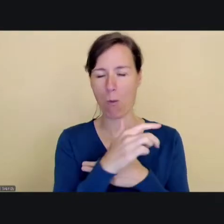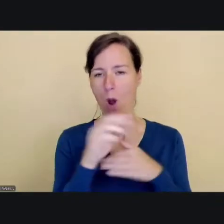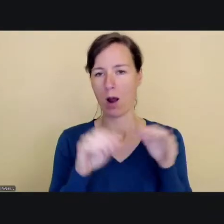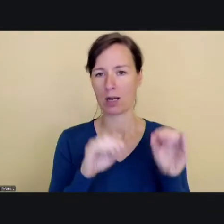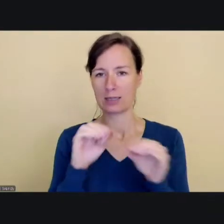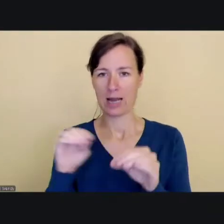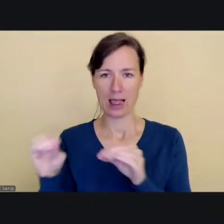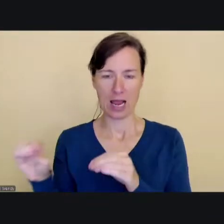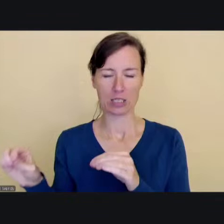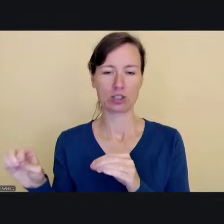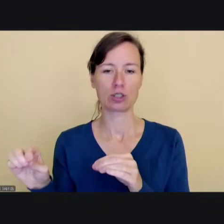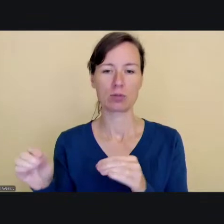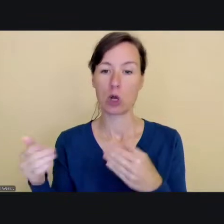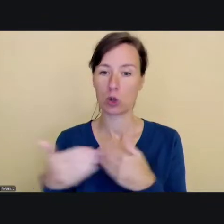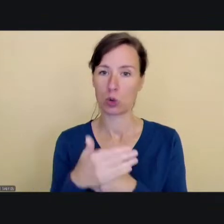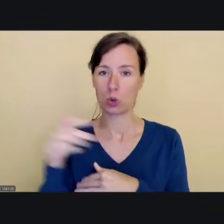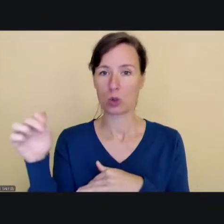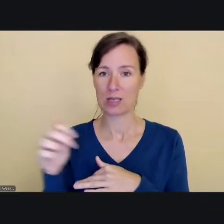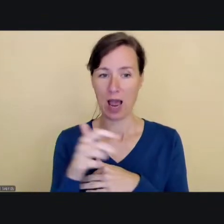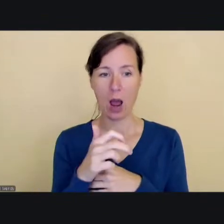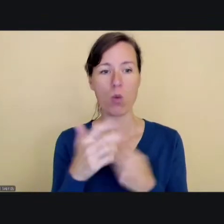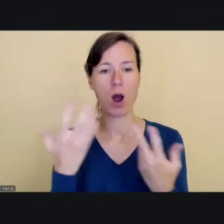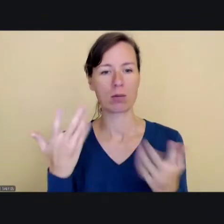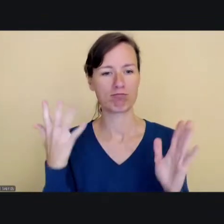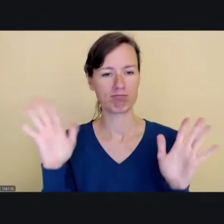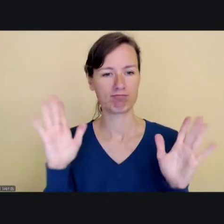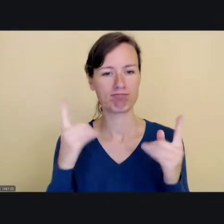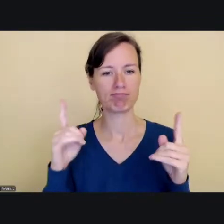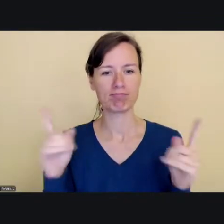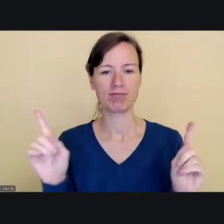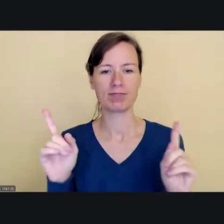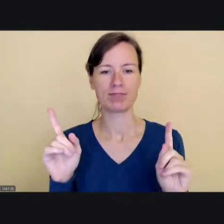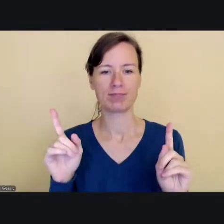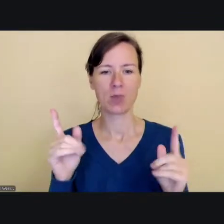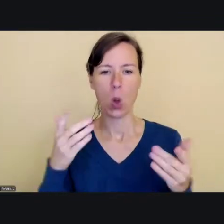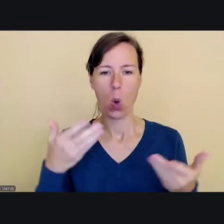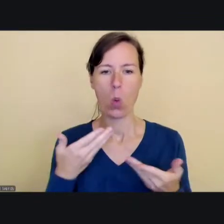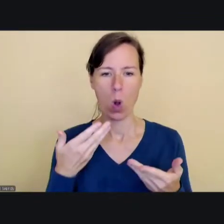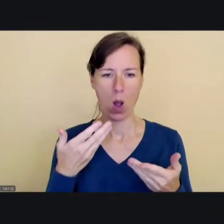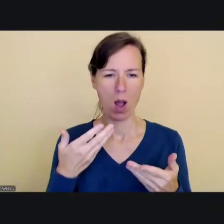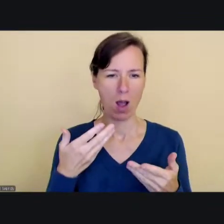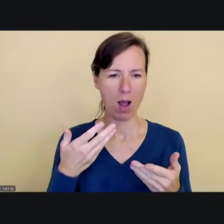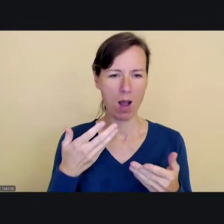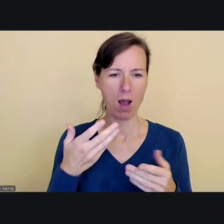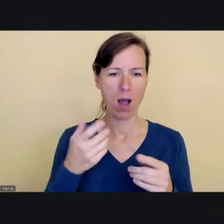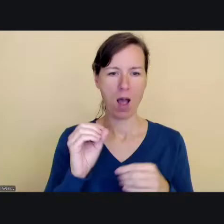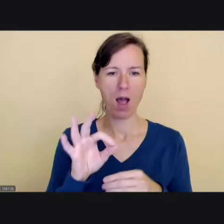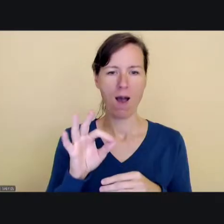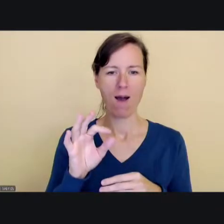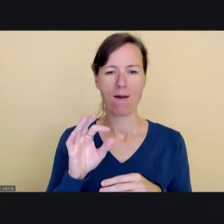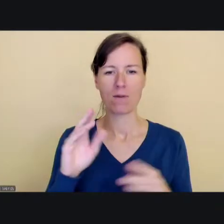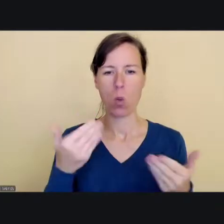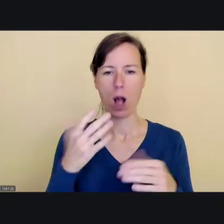the new sidewalk on Monroe Street. This improvement enhances pedestrian safety,